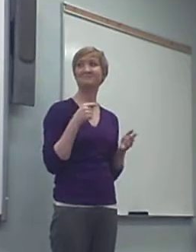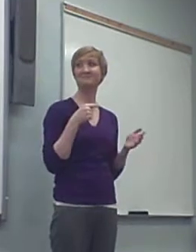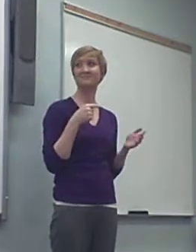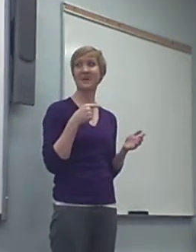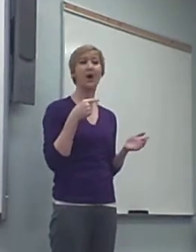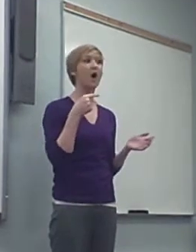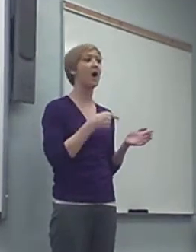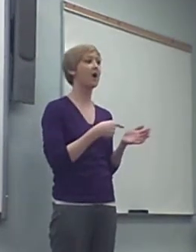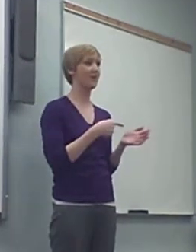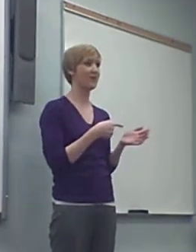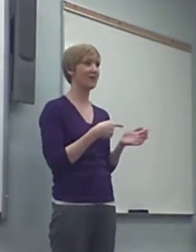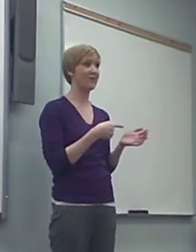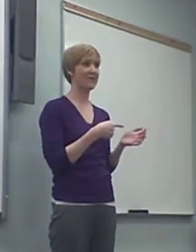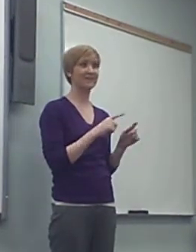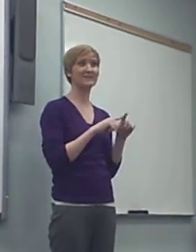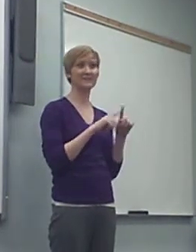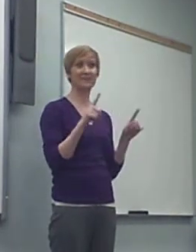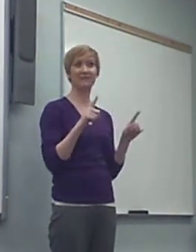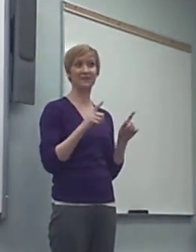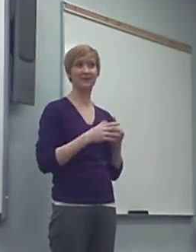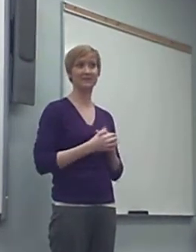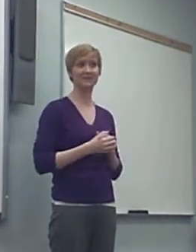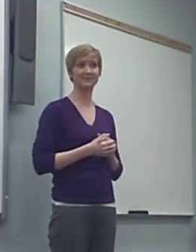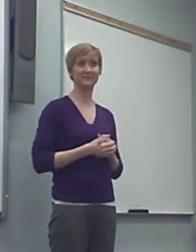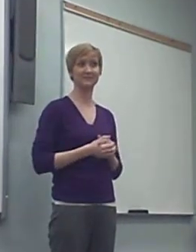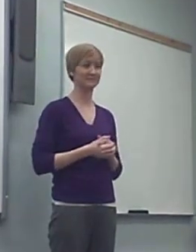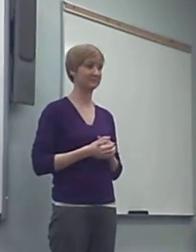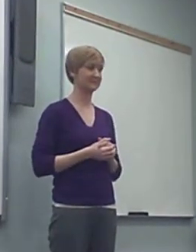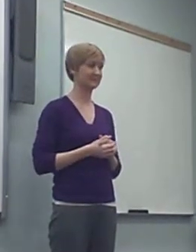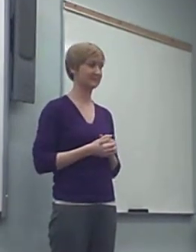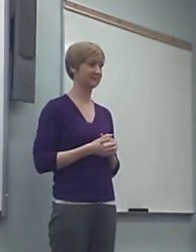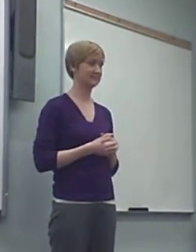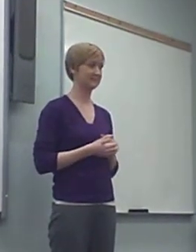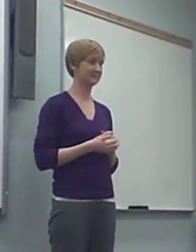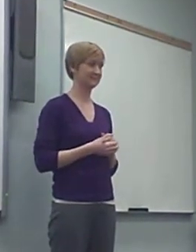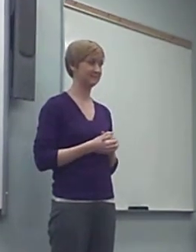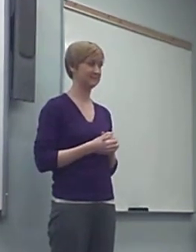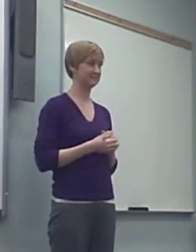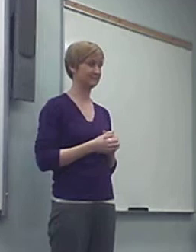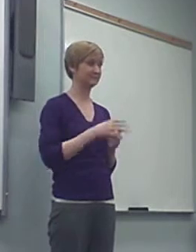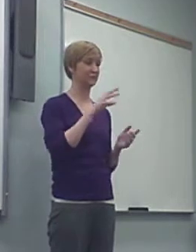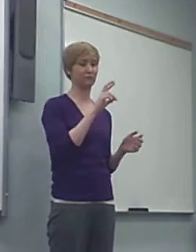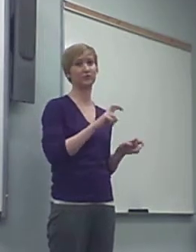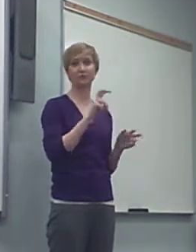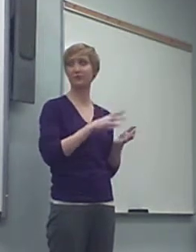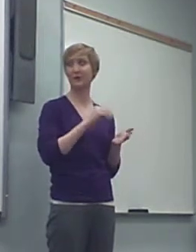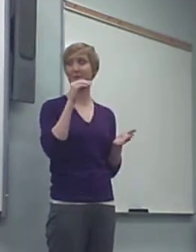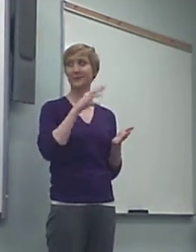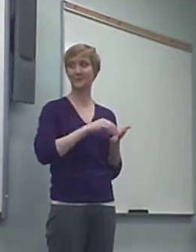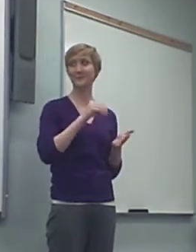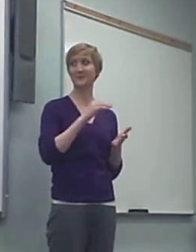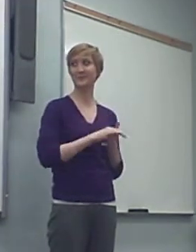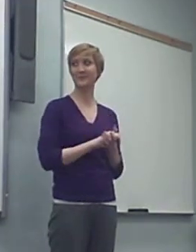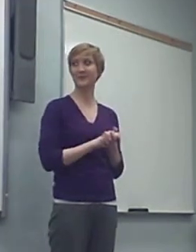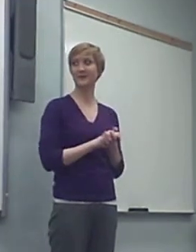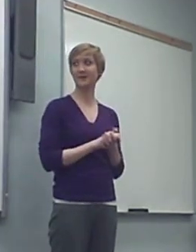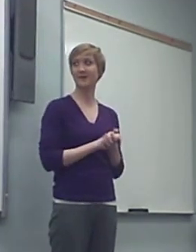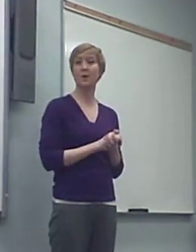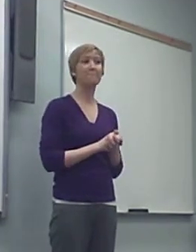he gave me something else there. So if I would have just asked him, what's the sign for journey, he would have gone trip. But because we had the dialogue, he gave me